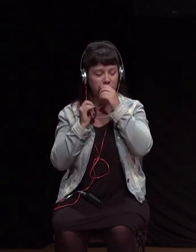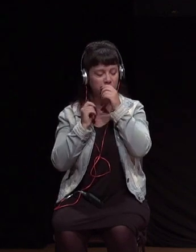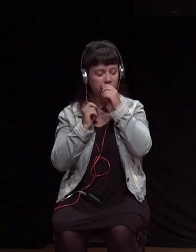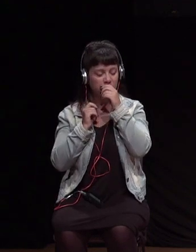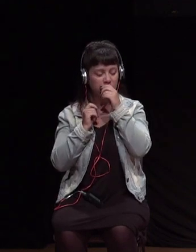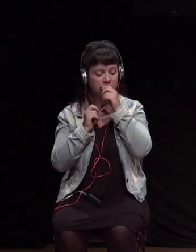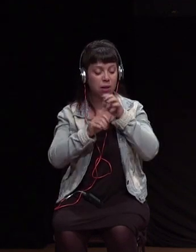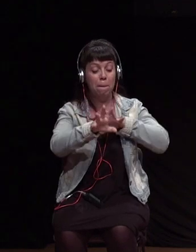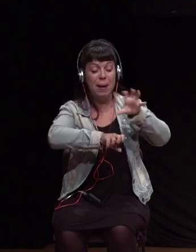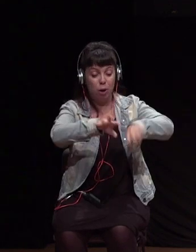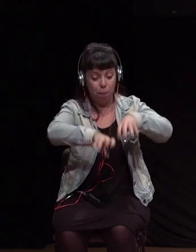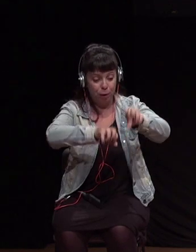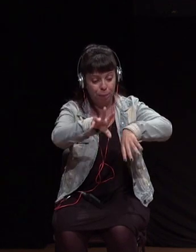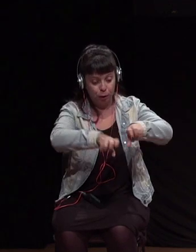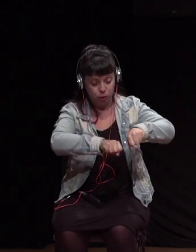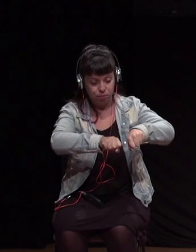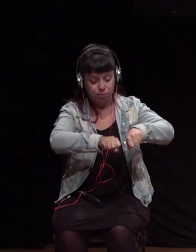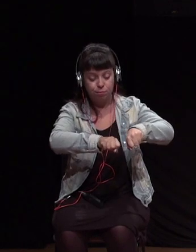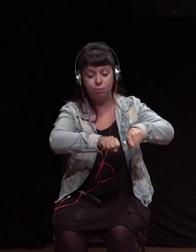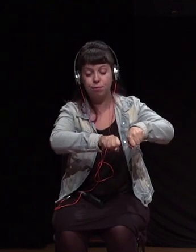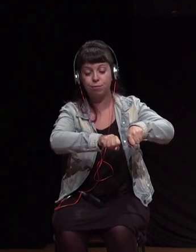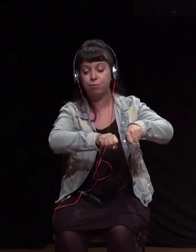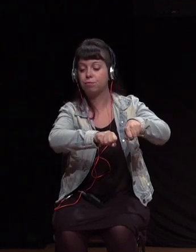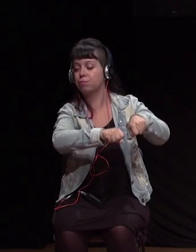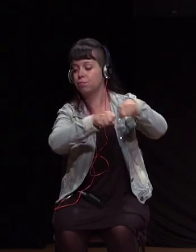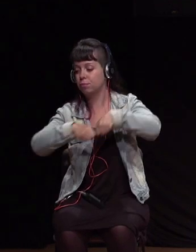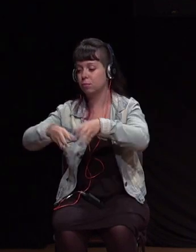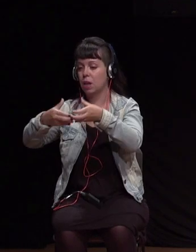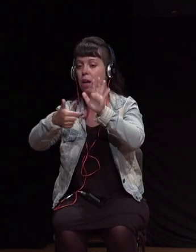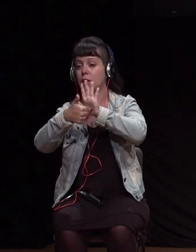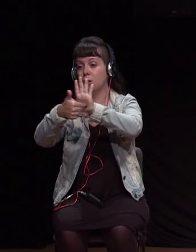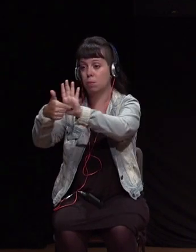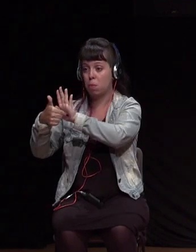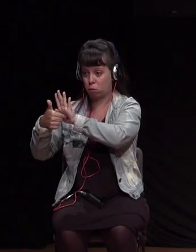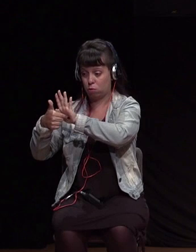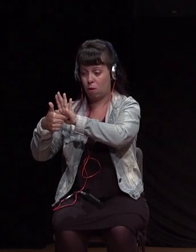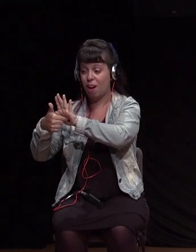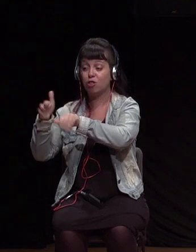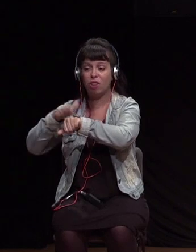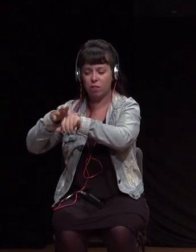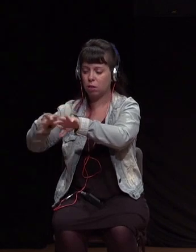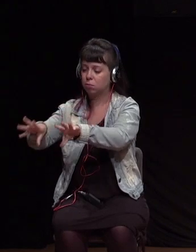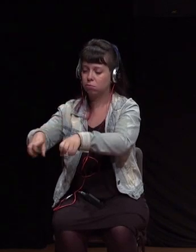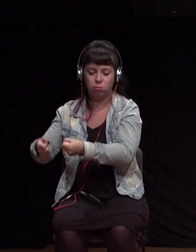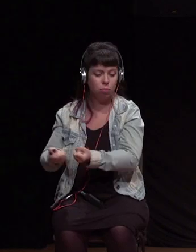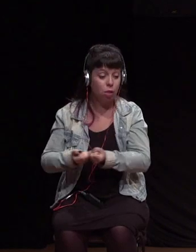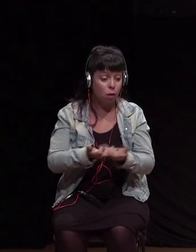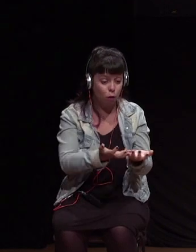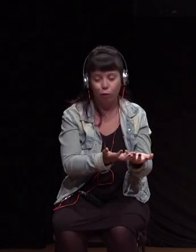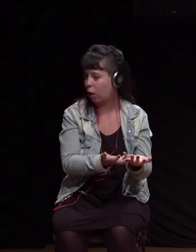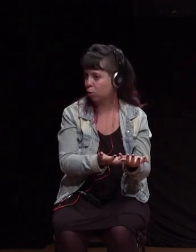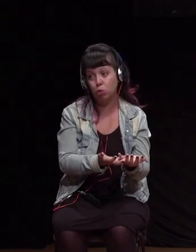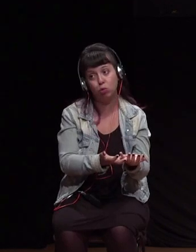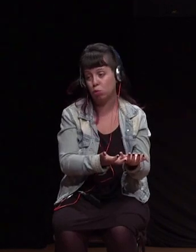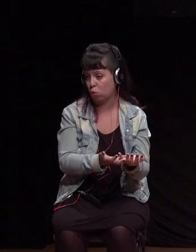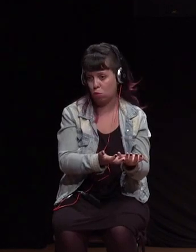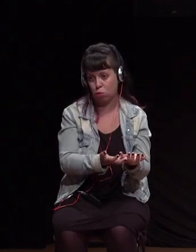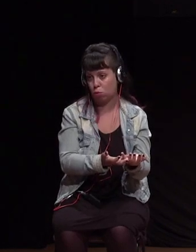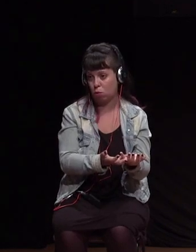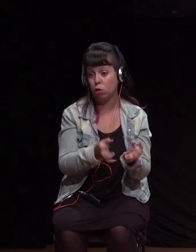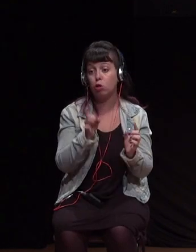museum. And I think for me, that is why we could call it anti-colonial in its critique of